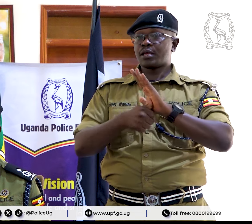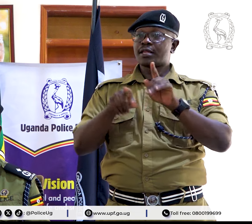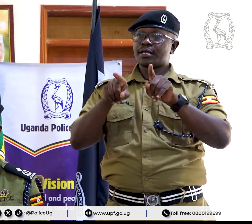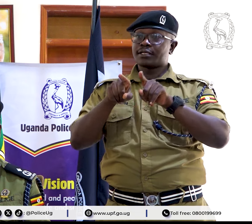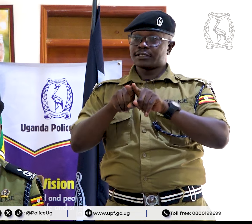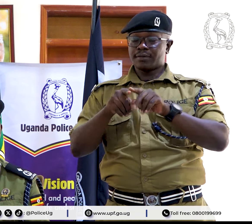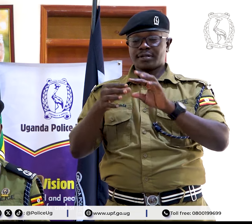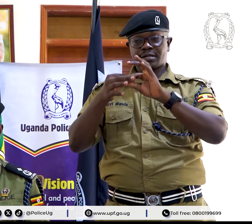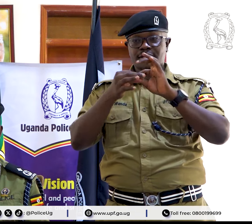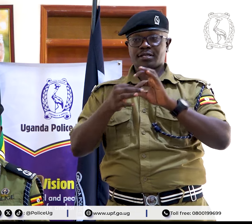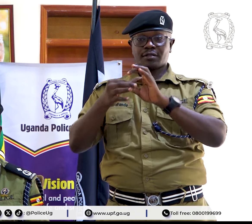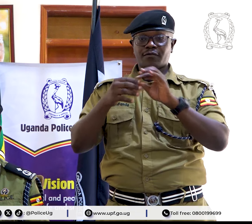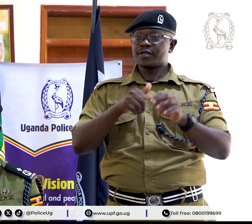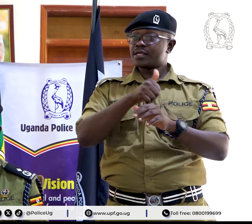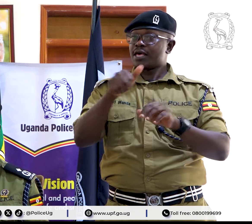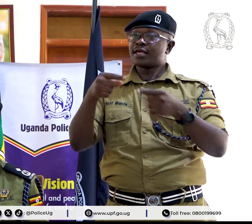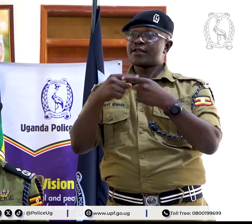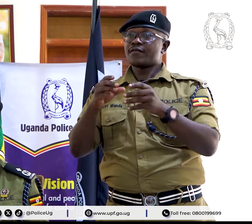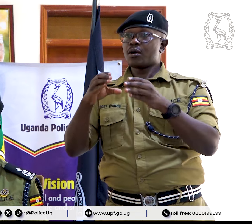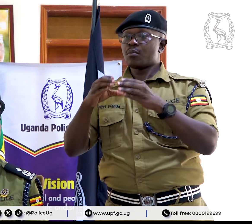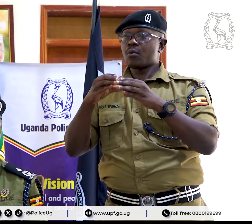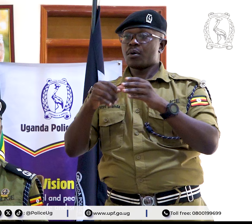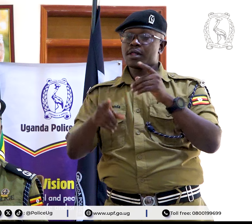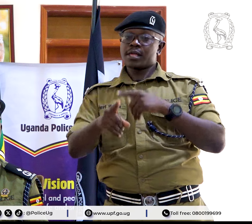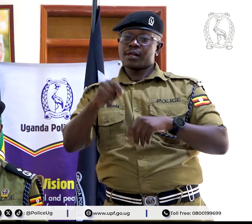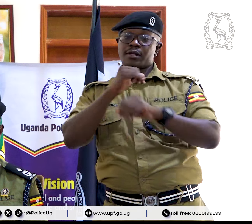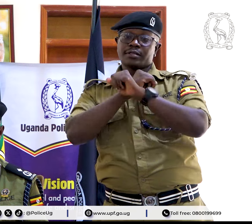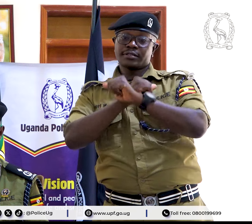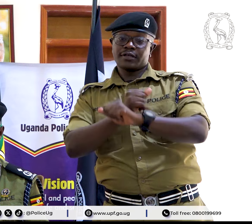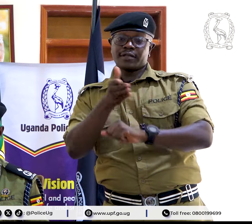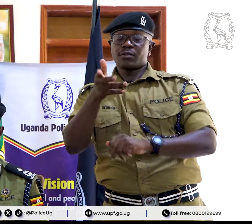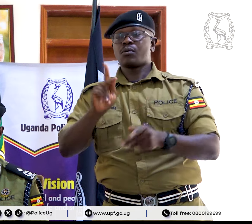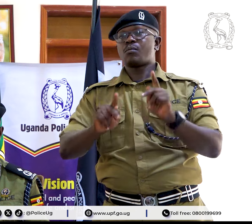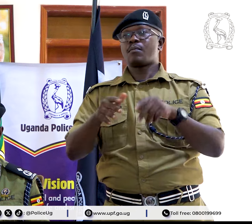it is working alongside other agencies in the rescue effort.